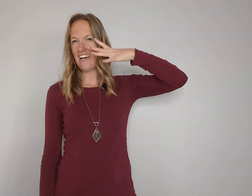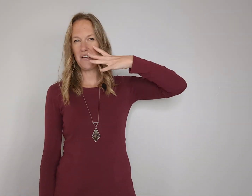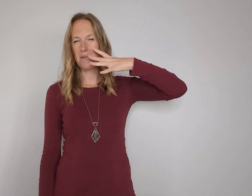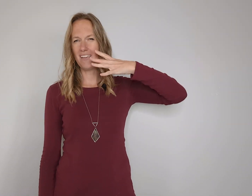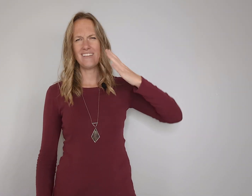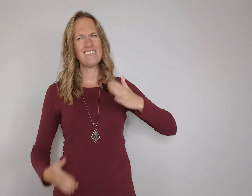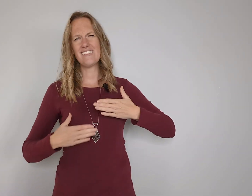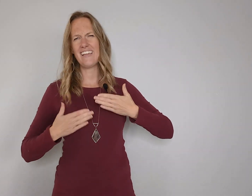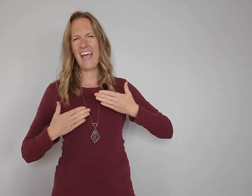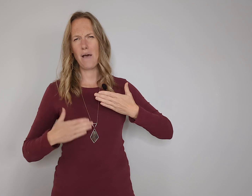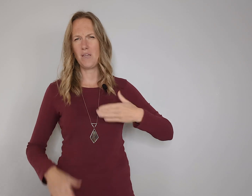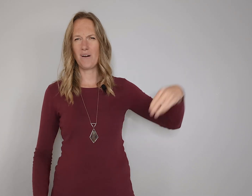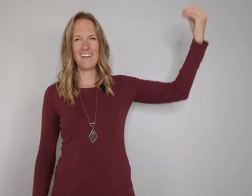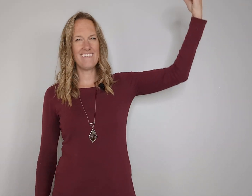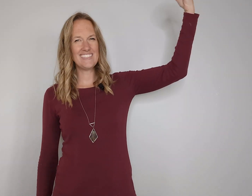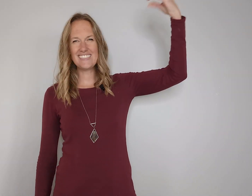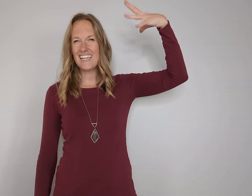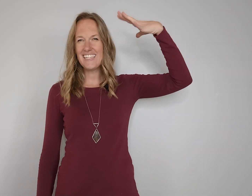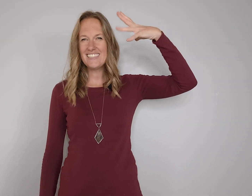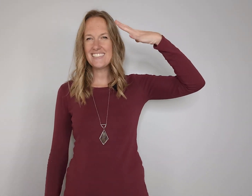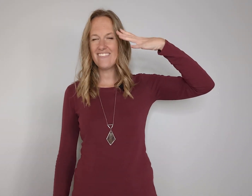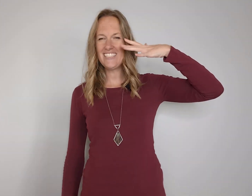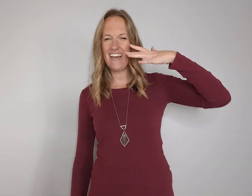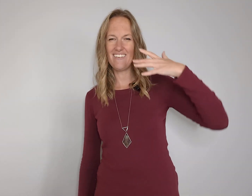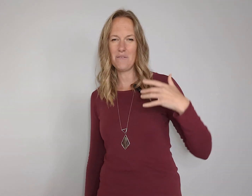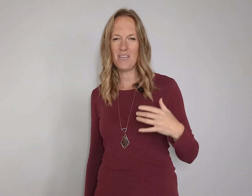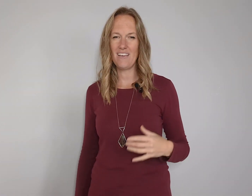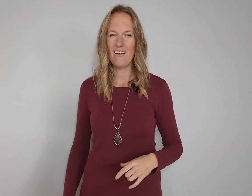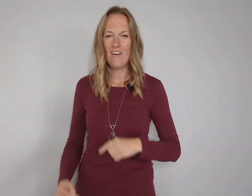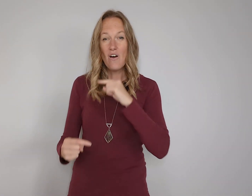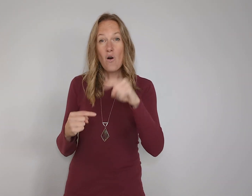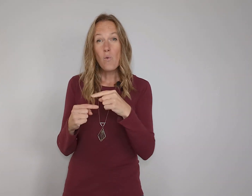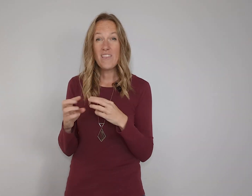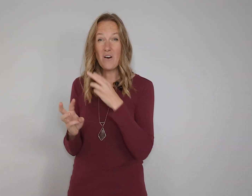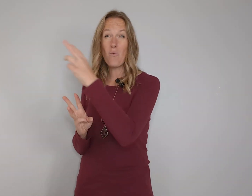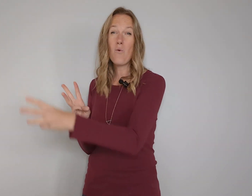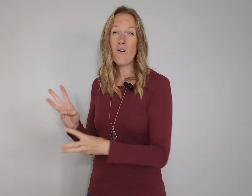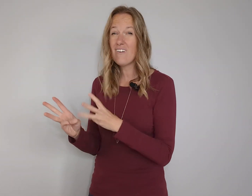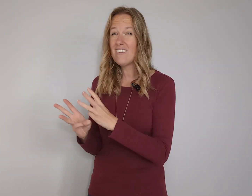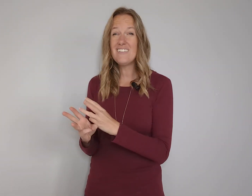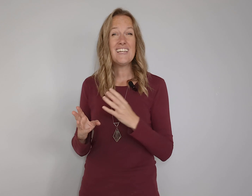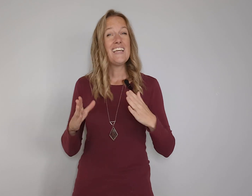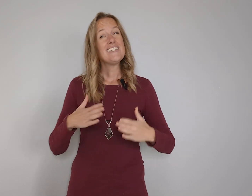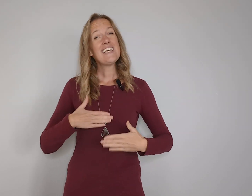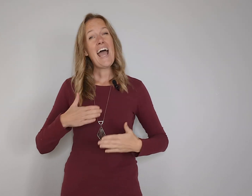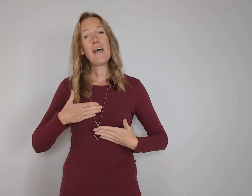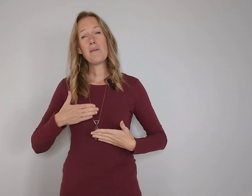down on me. And then you're like happy, right? When the sun's coming down on me, when the world is